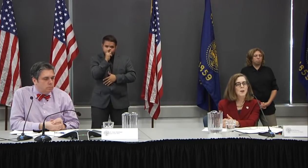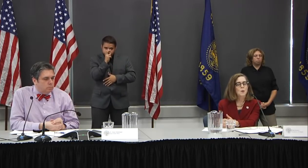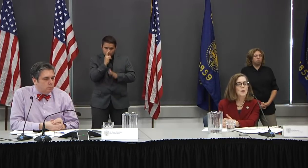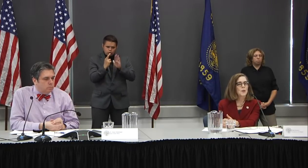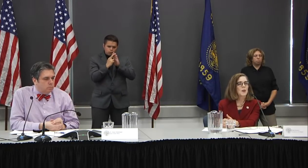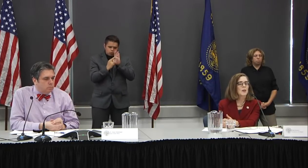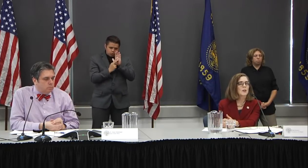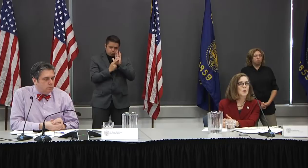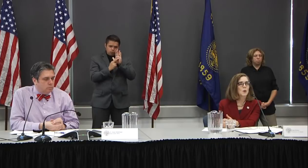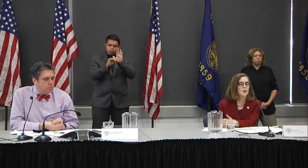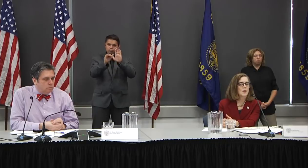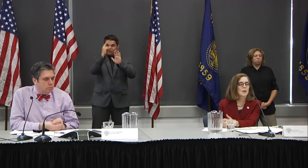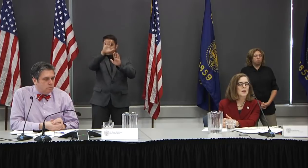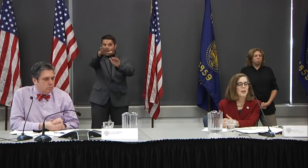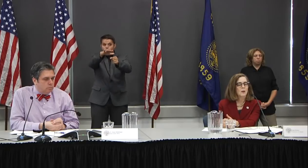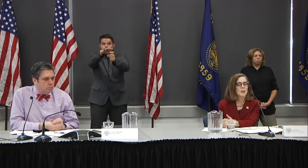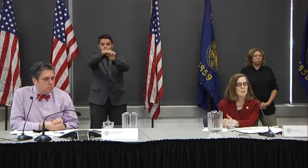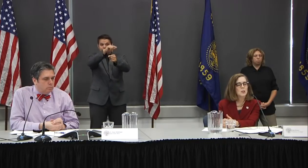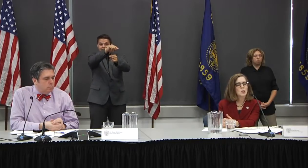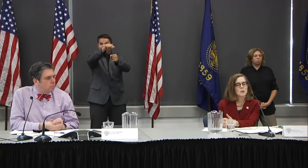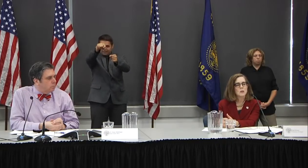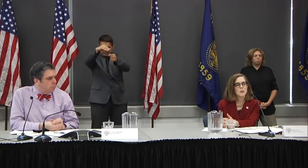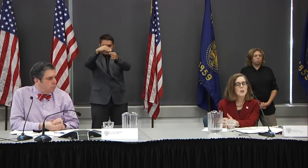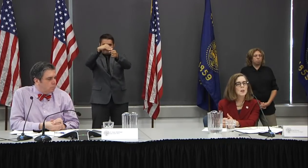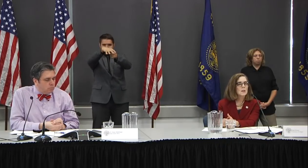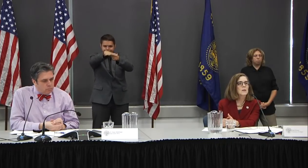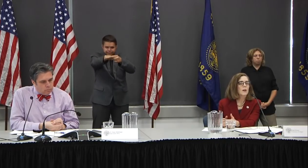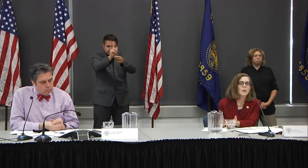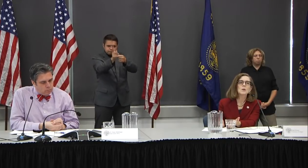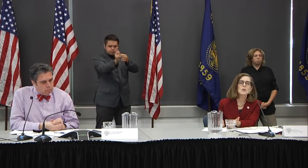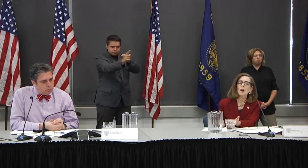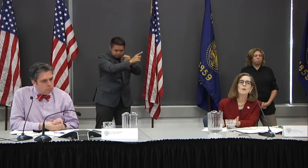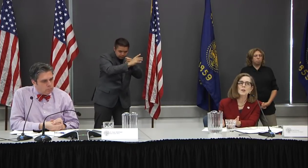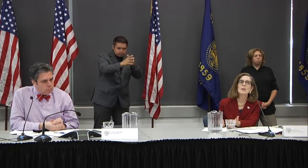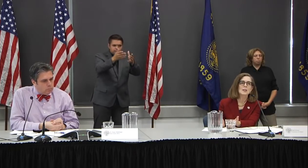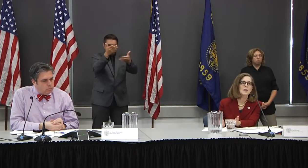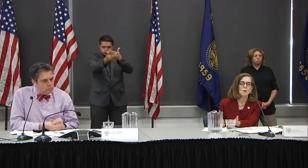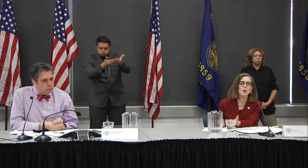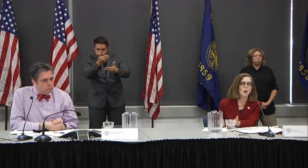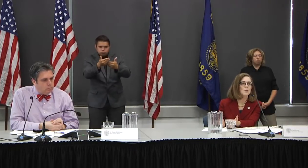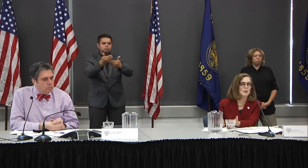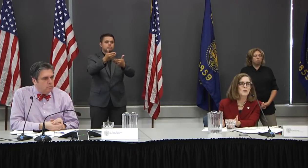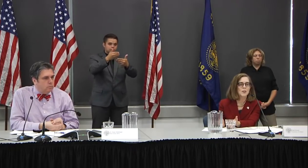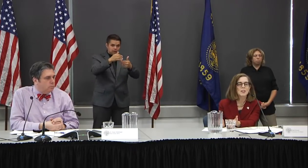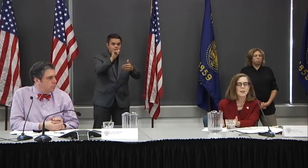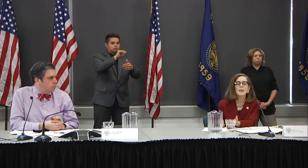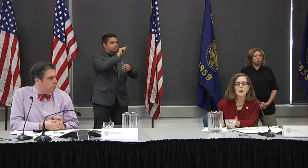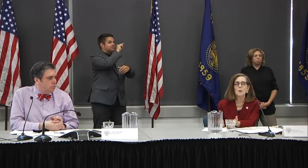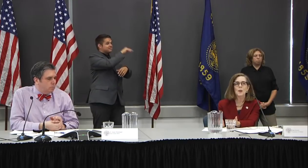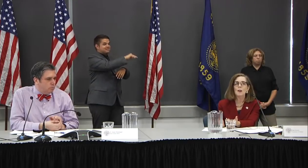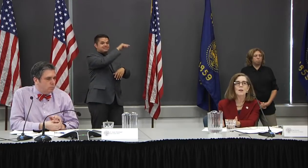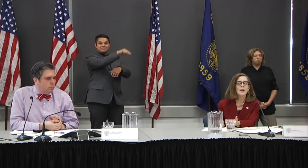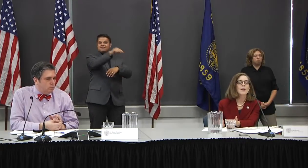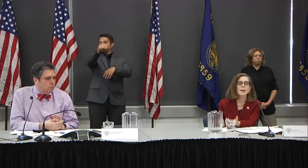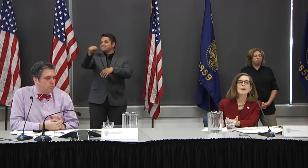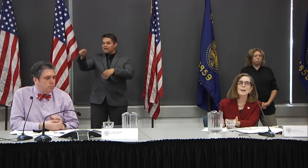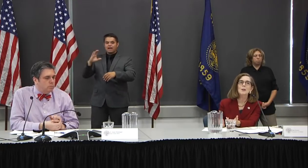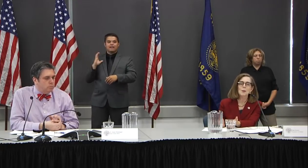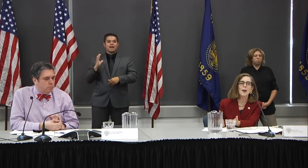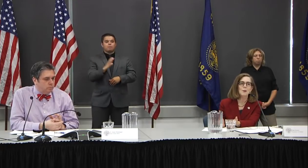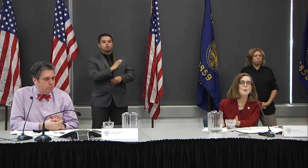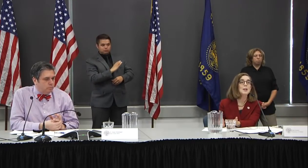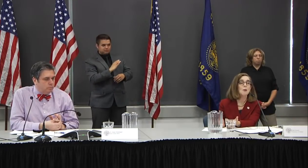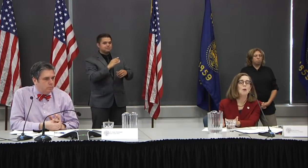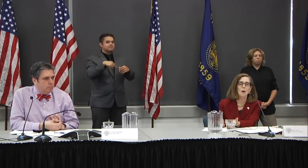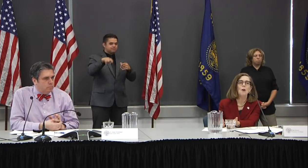call with local county commissioners is that there's definitely some COVID fatigue out there, and I